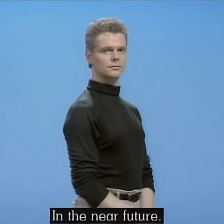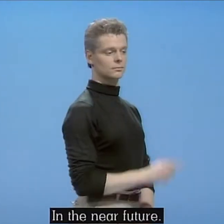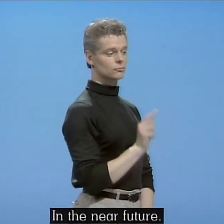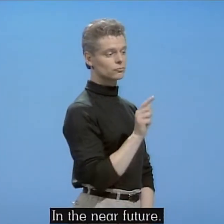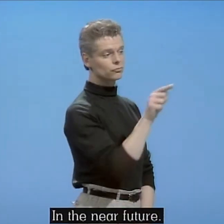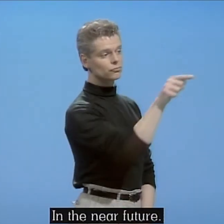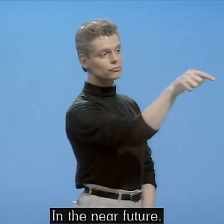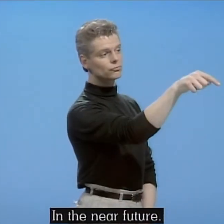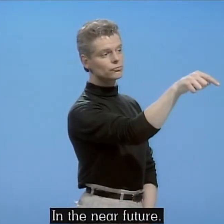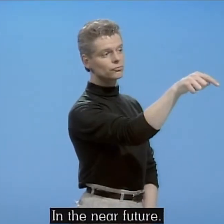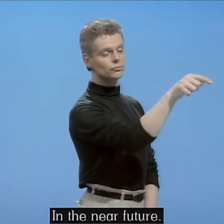In the near future.